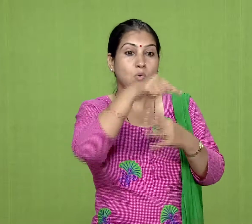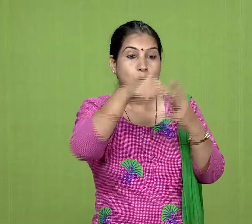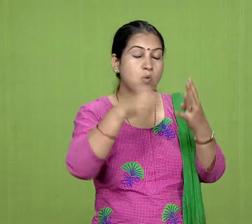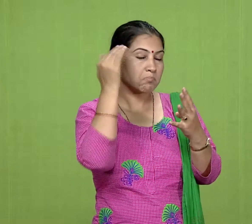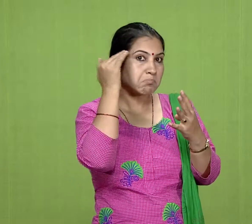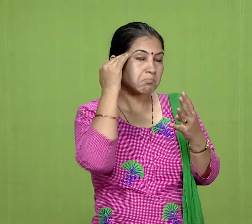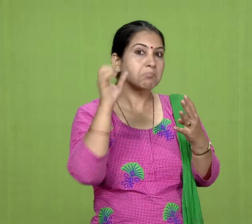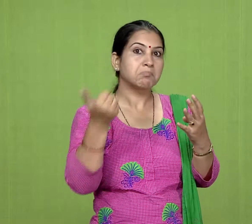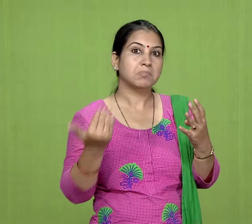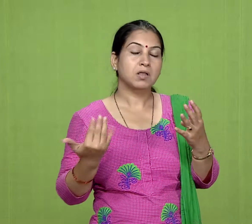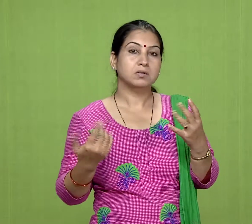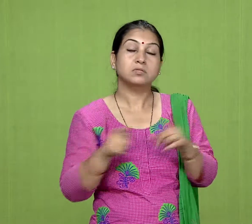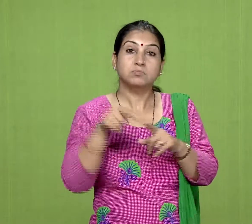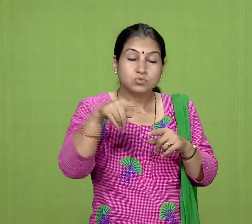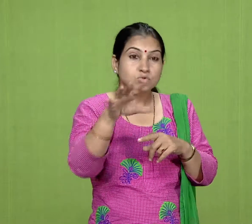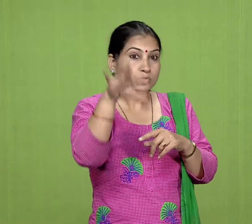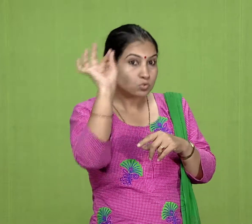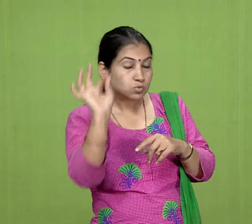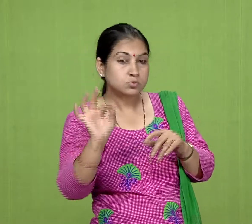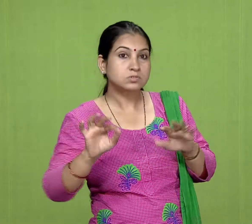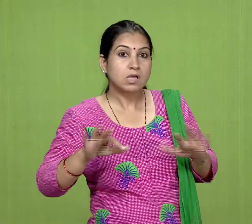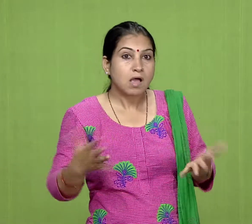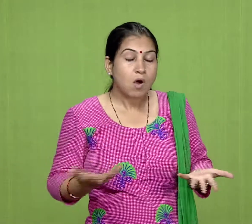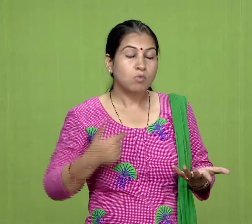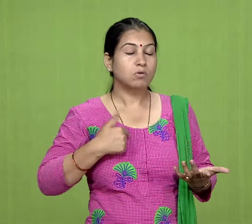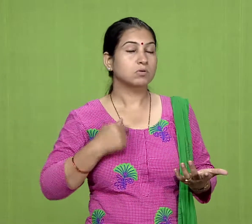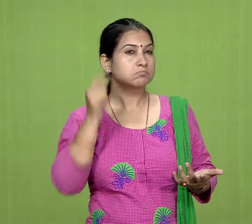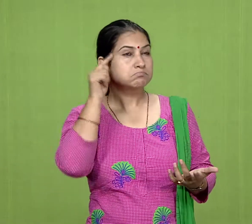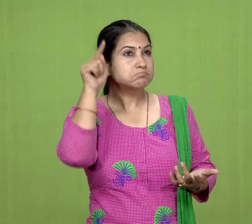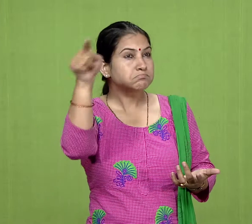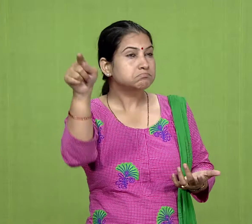fabrics and choose them for the end use in your mind.